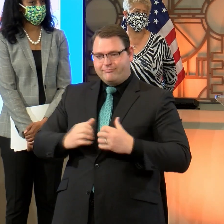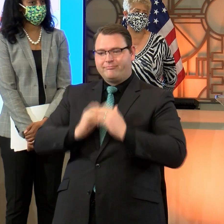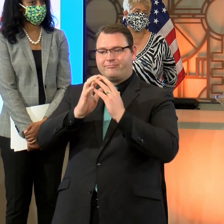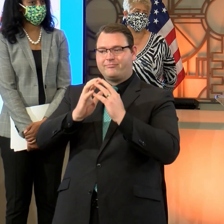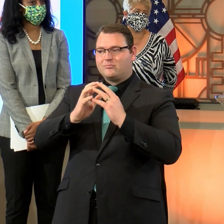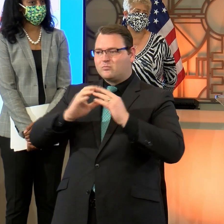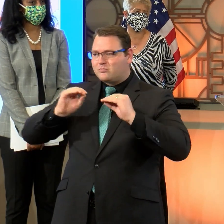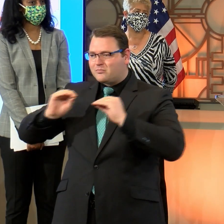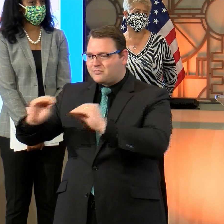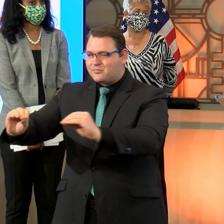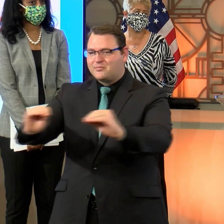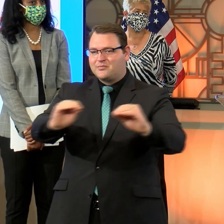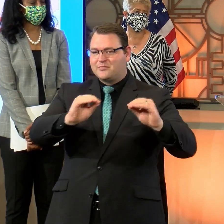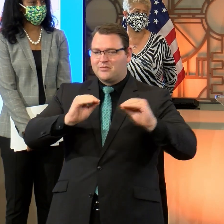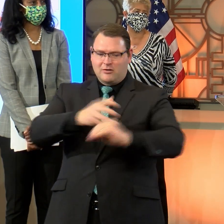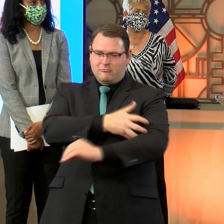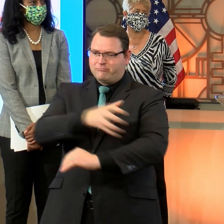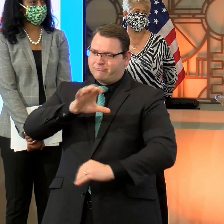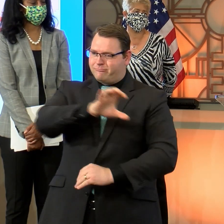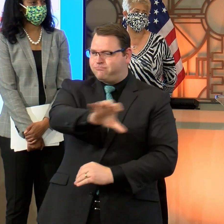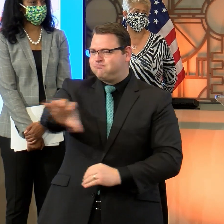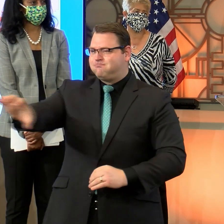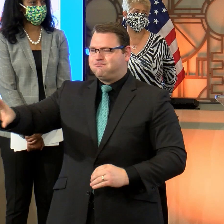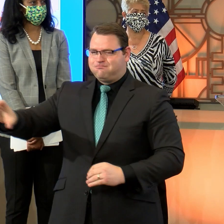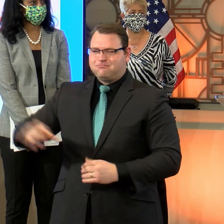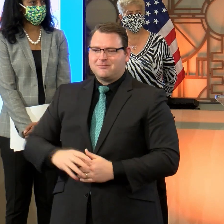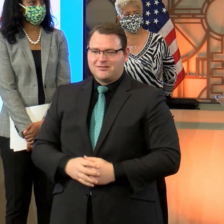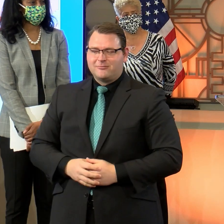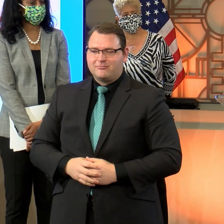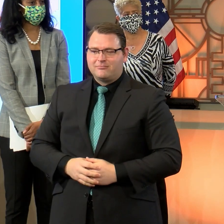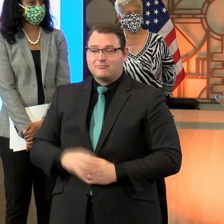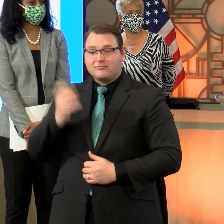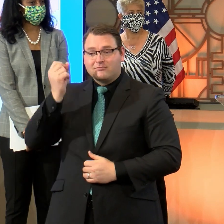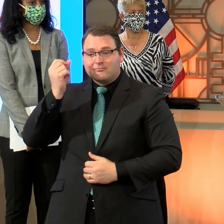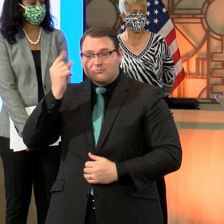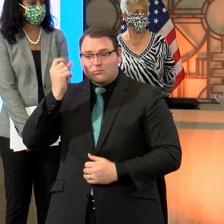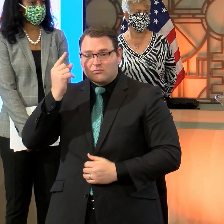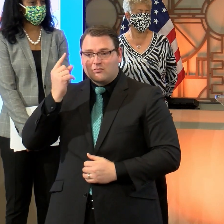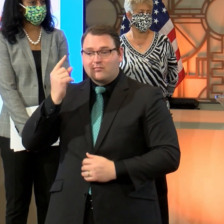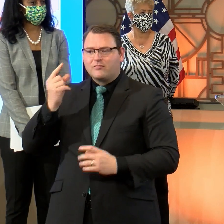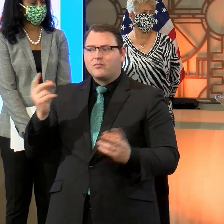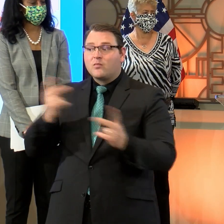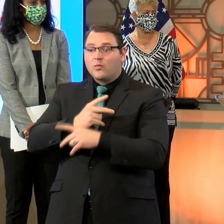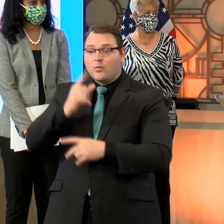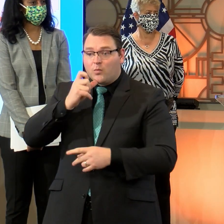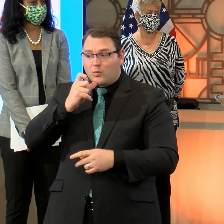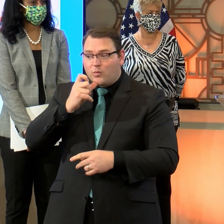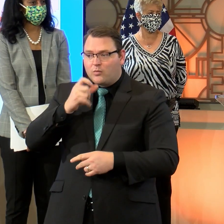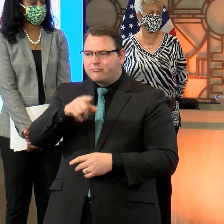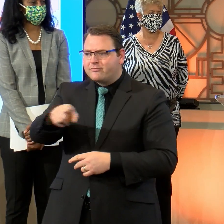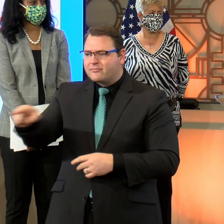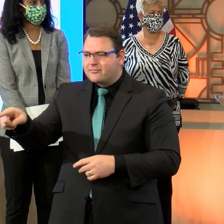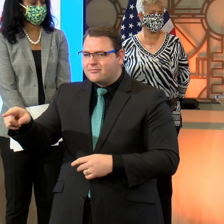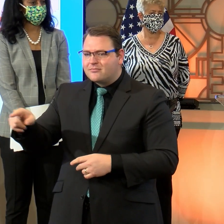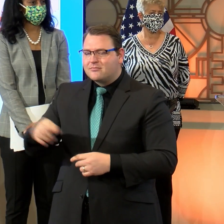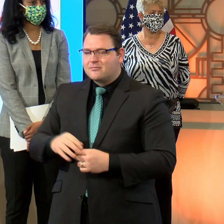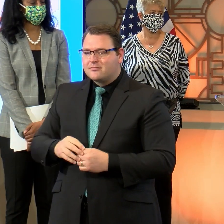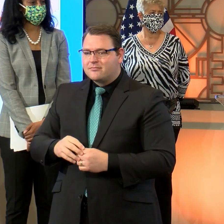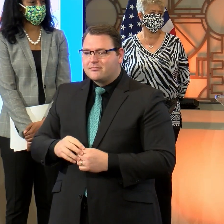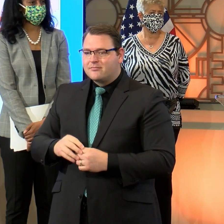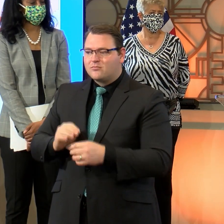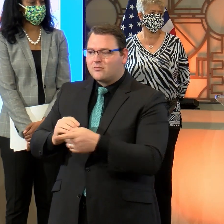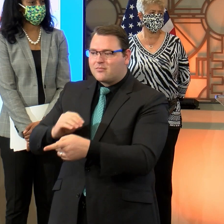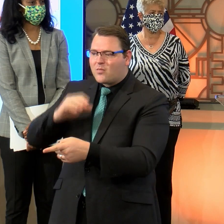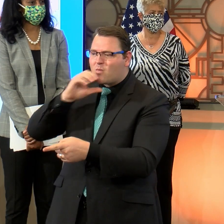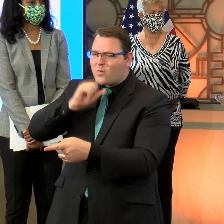to educate and empower all communities, but especially the elderly, Black, Latinx, and